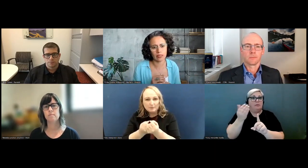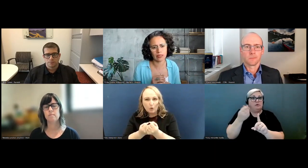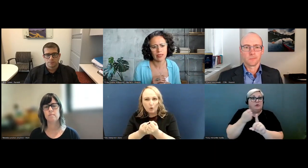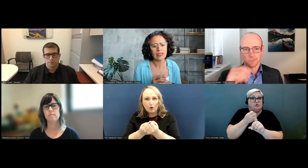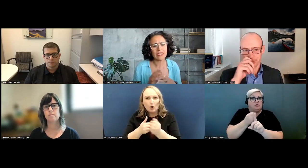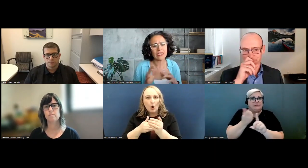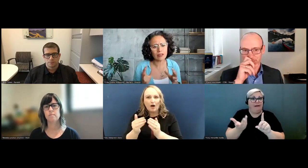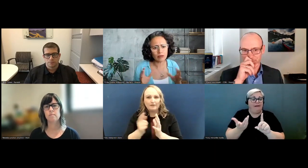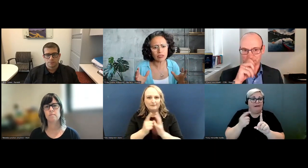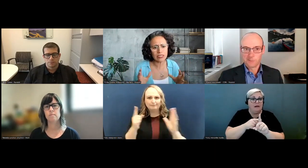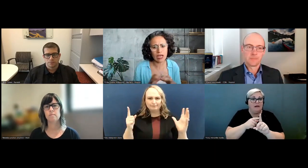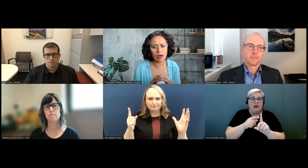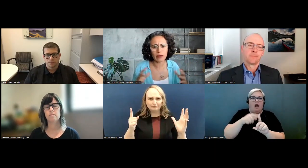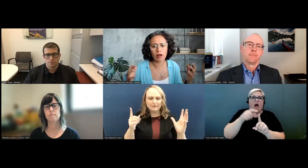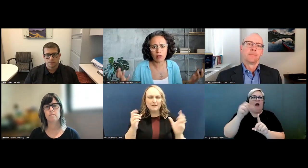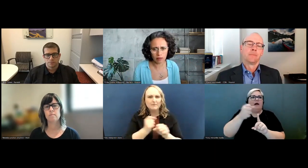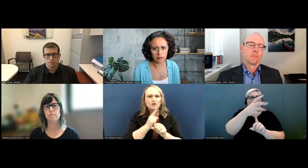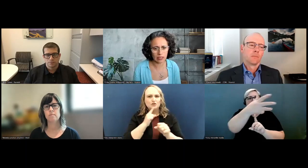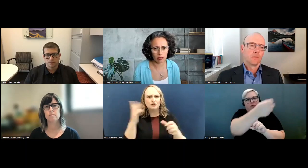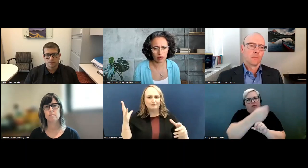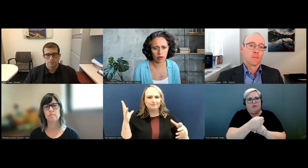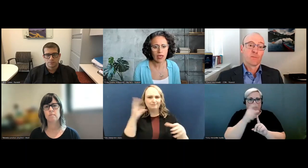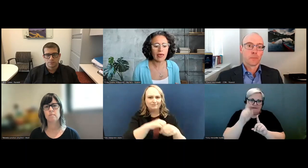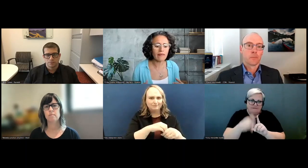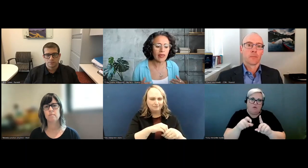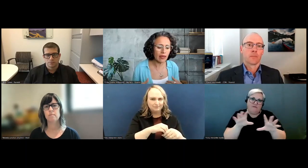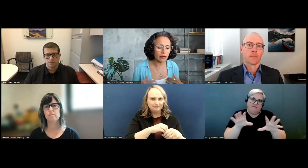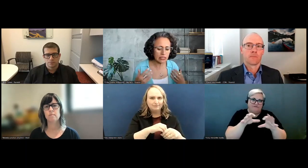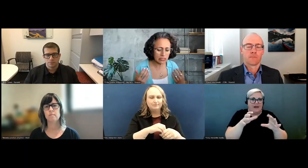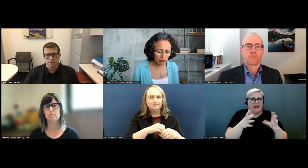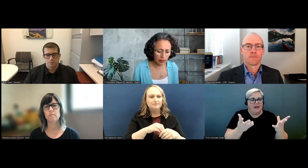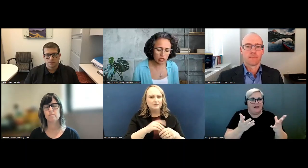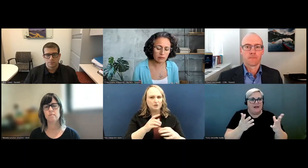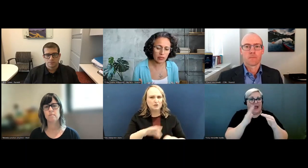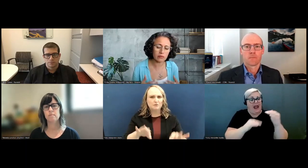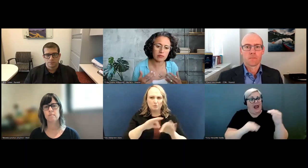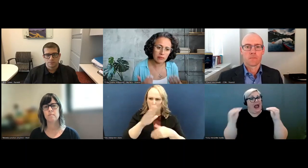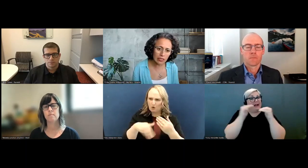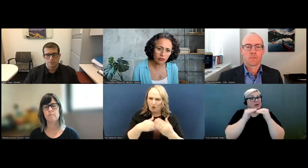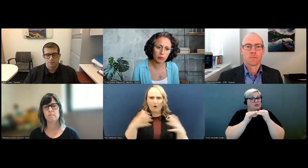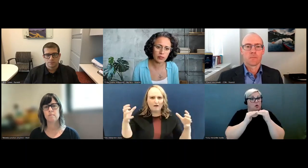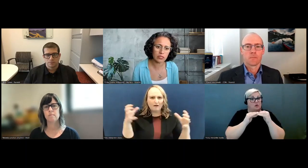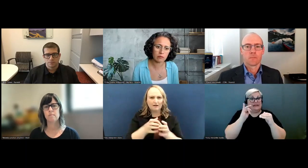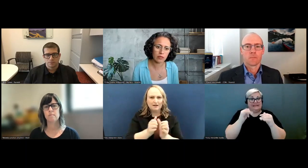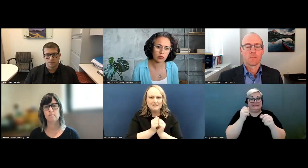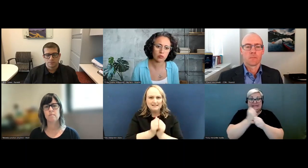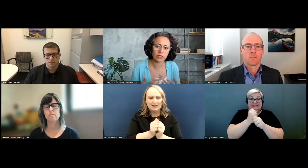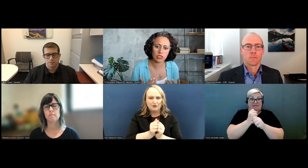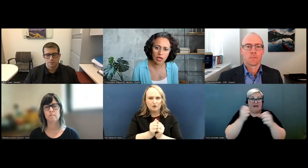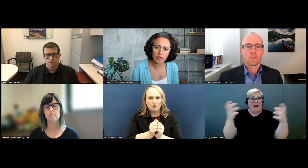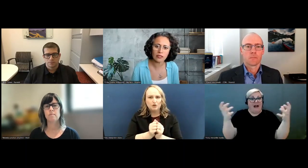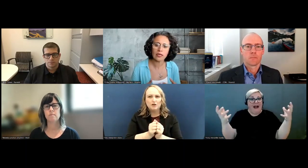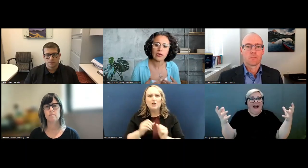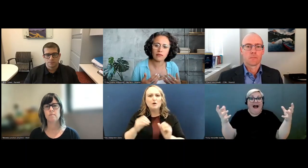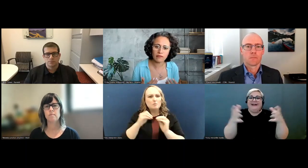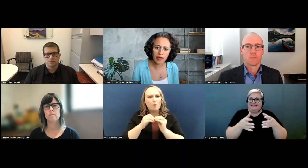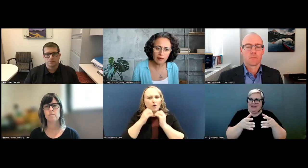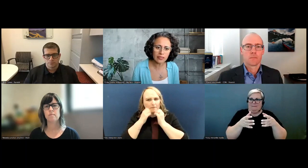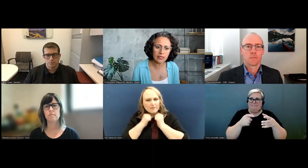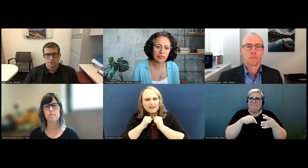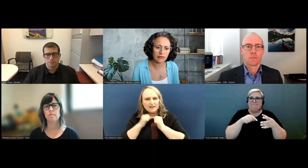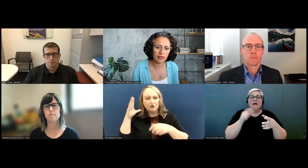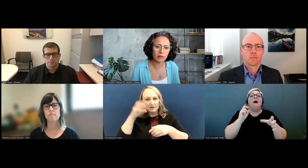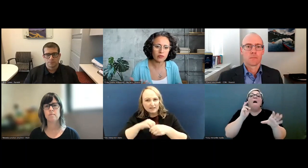they are included. Inclusion is how we all come together, and that participation becomes a meaningful participation with a child, and